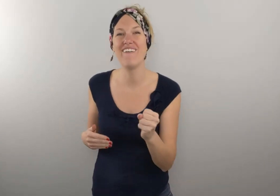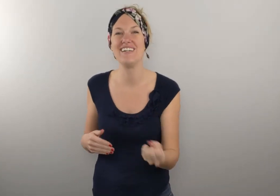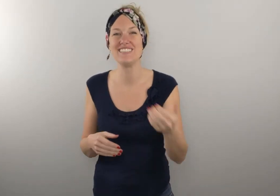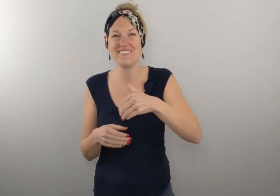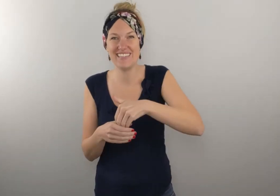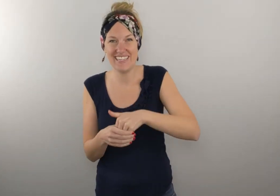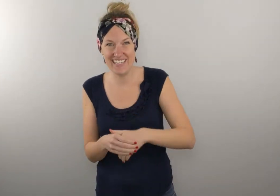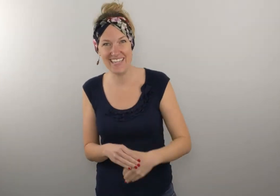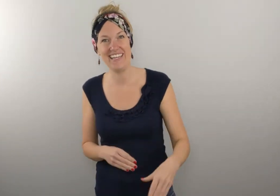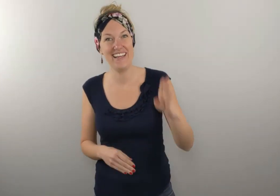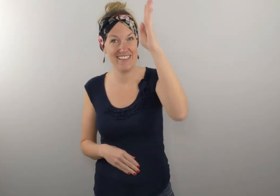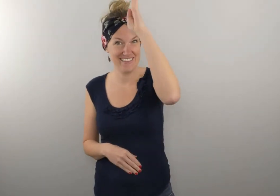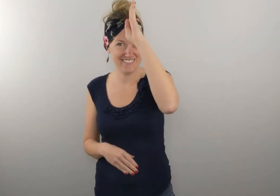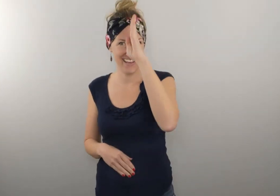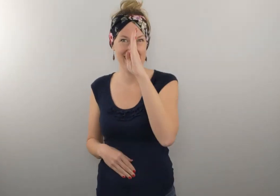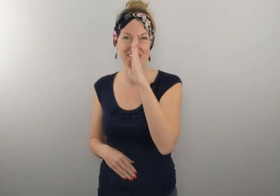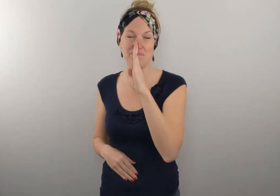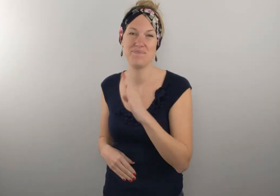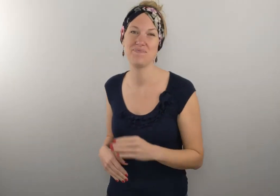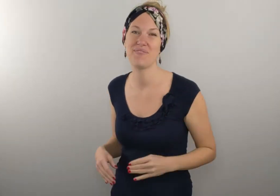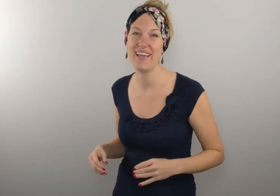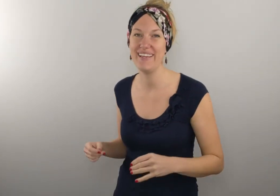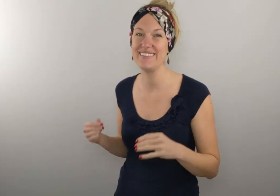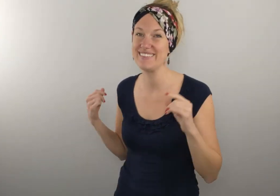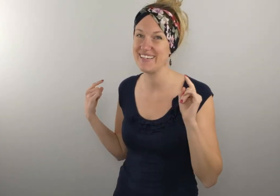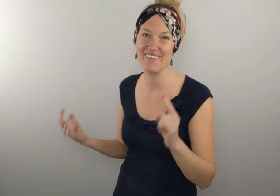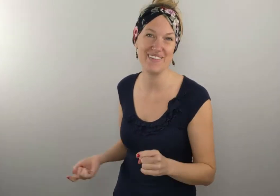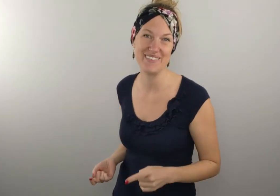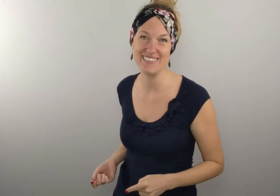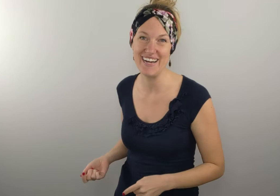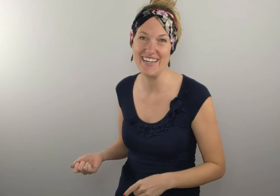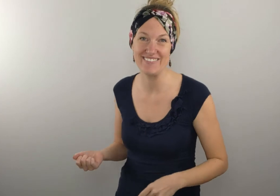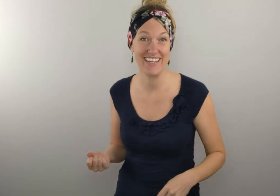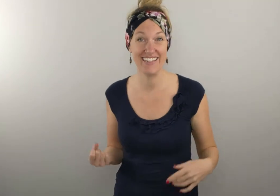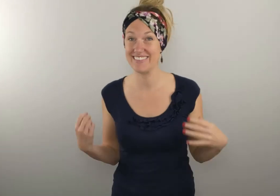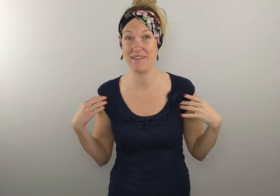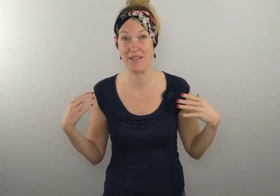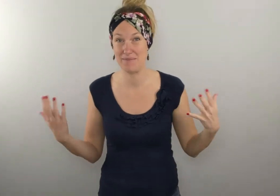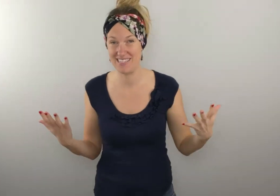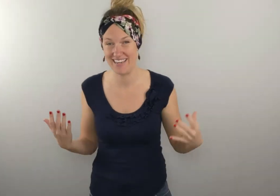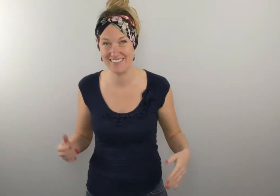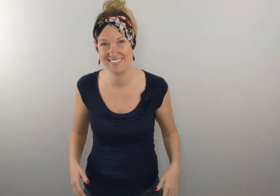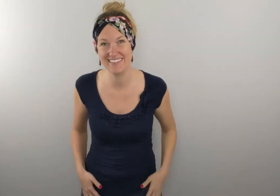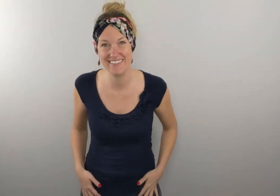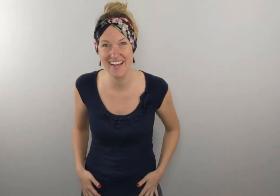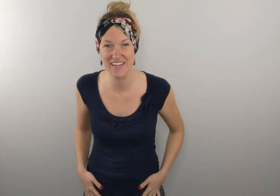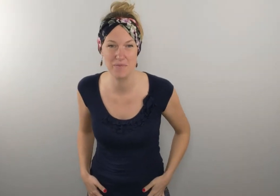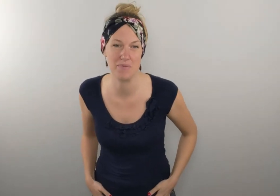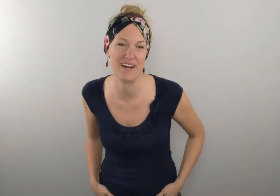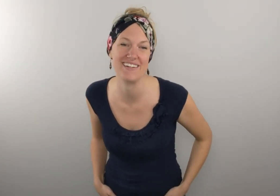holds within the veil. Okay, let's try that one more time, okay? Because I made a mistake, so clearly I need more